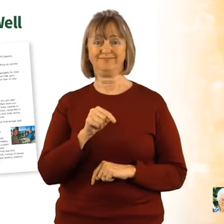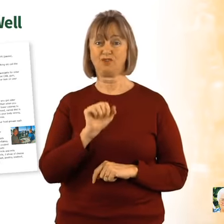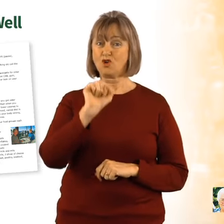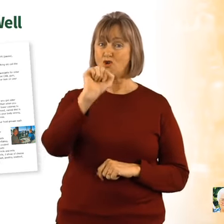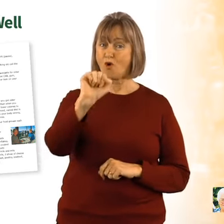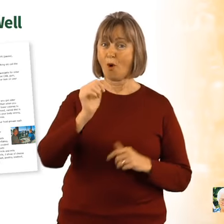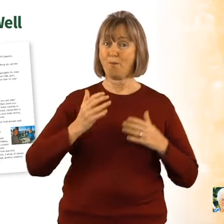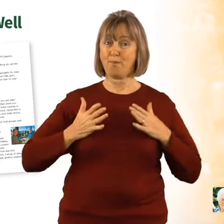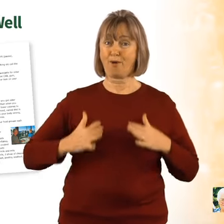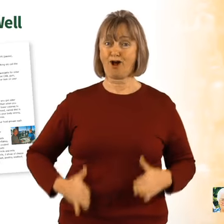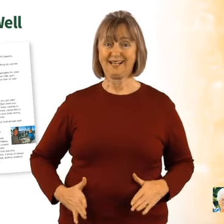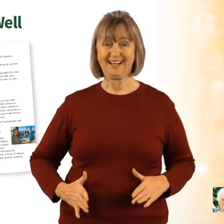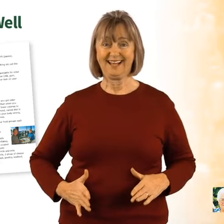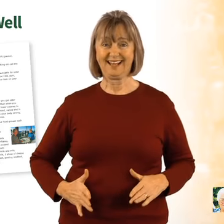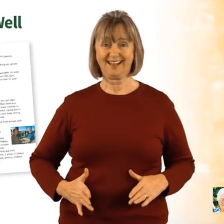eating well.